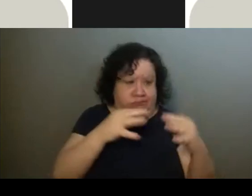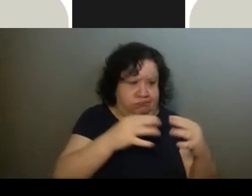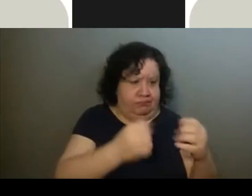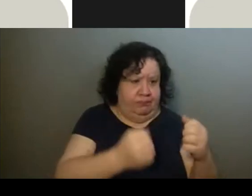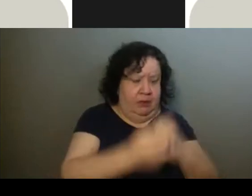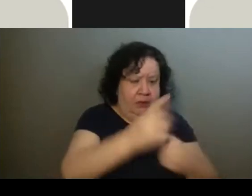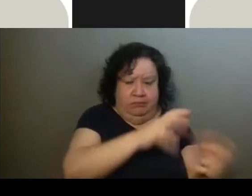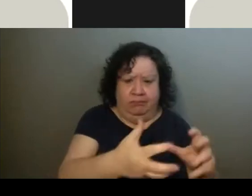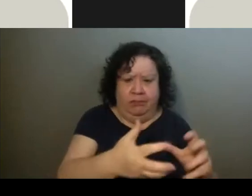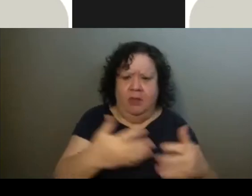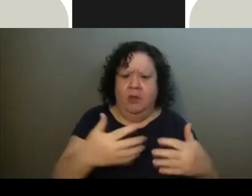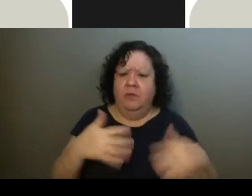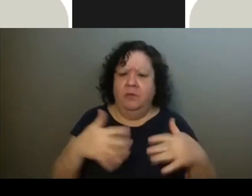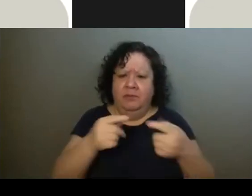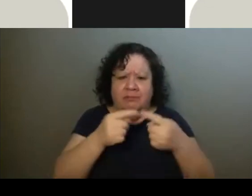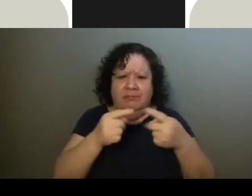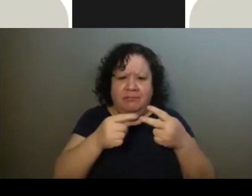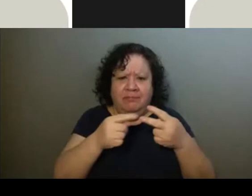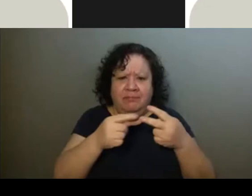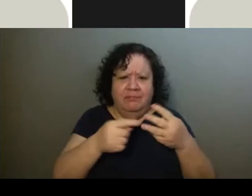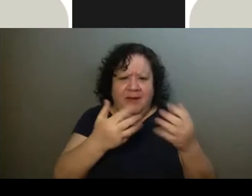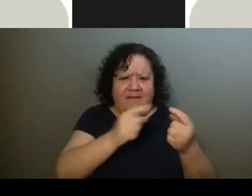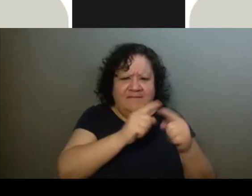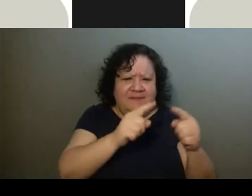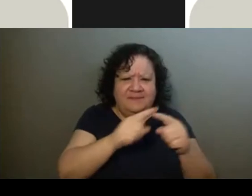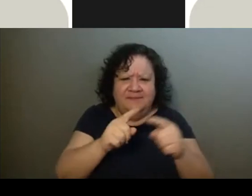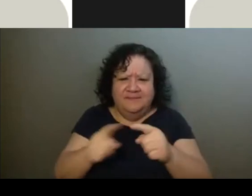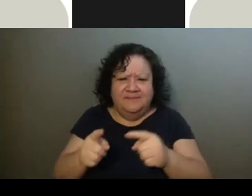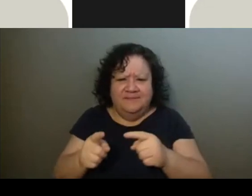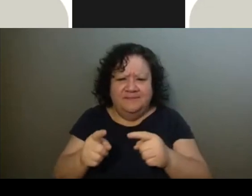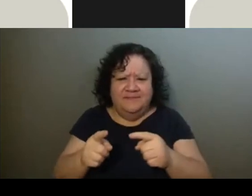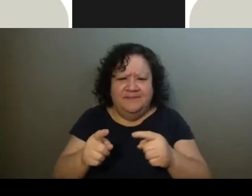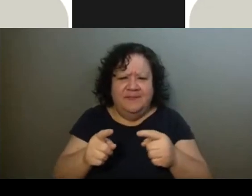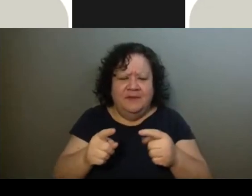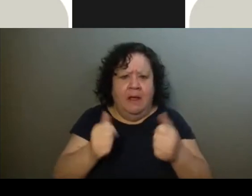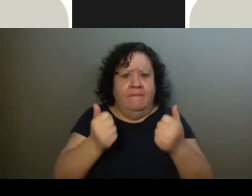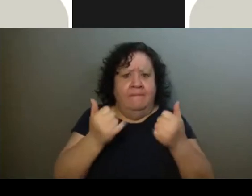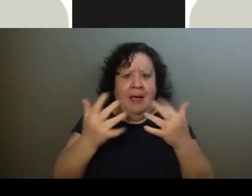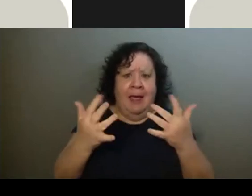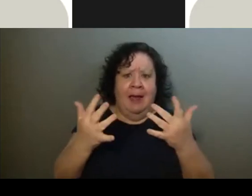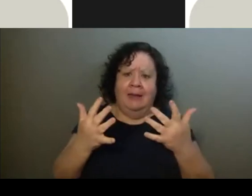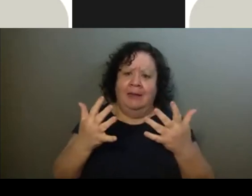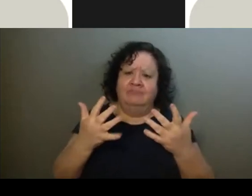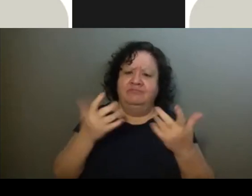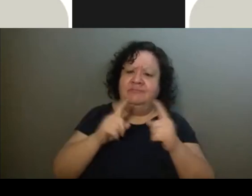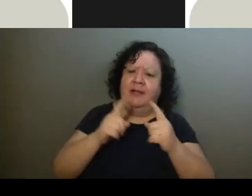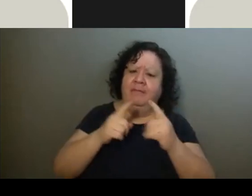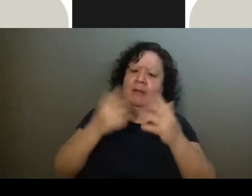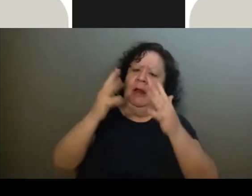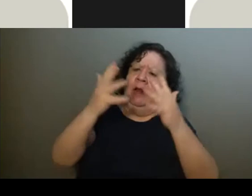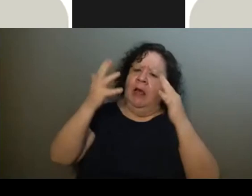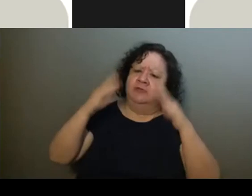indigenous disasters, but we are facing some new disasters like cloud